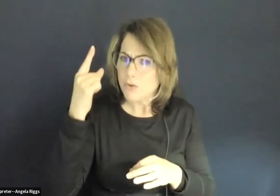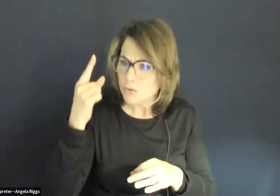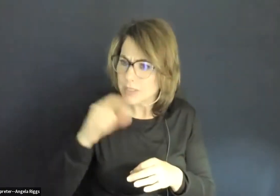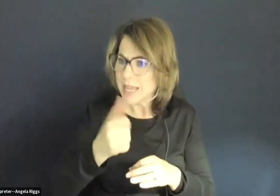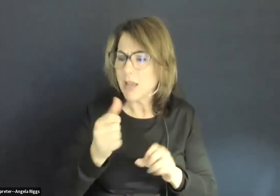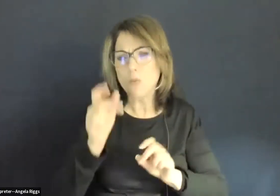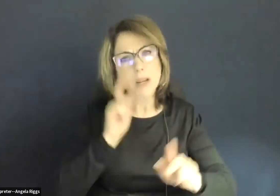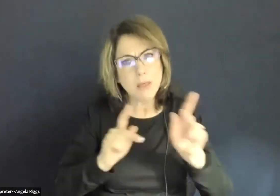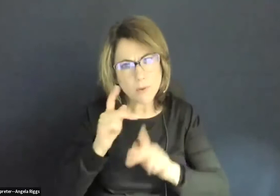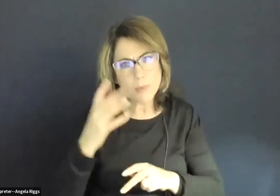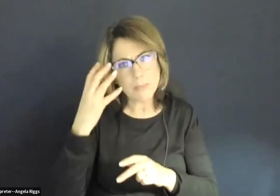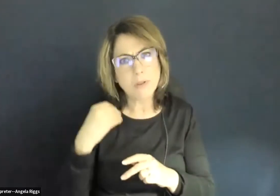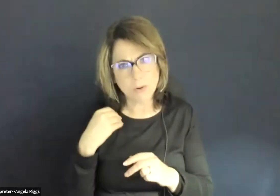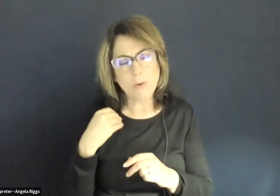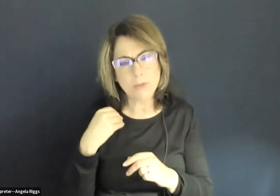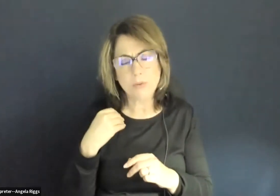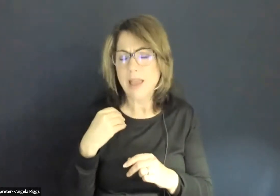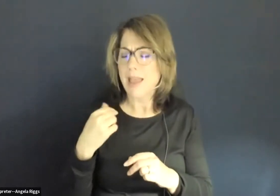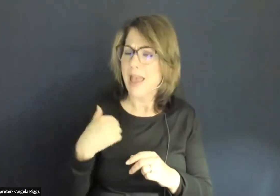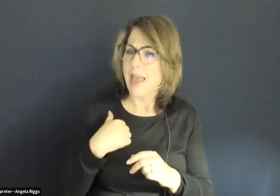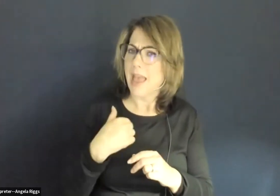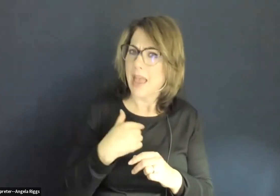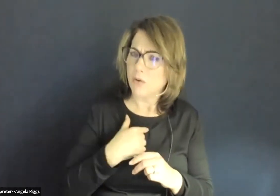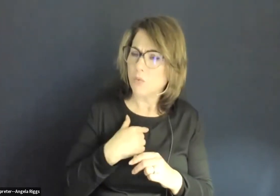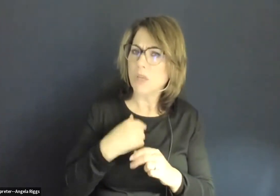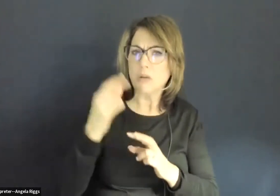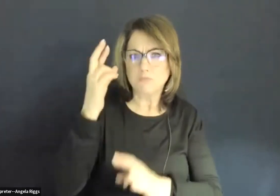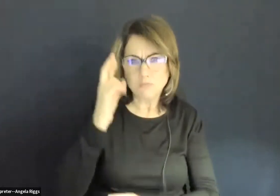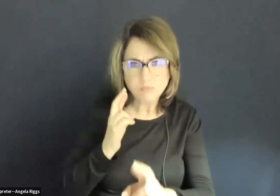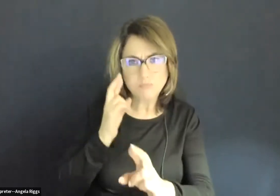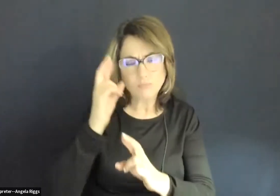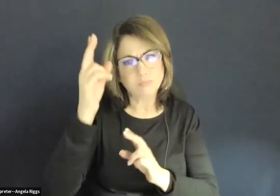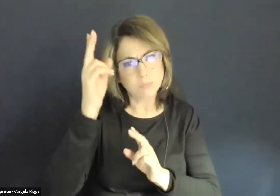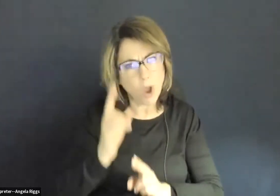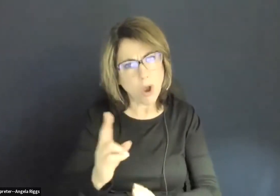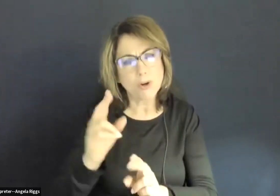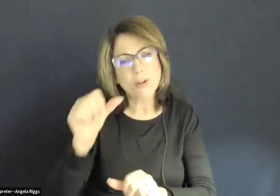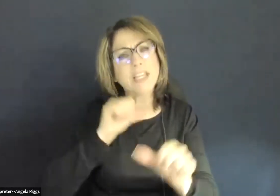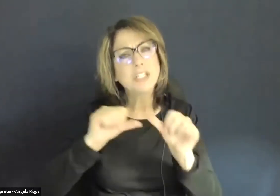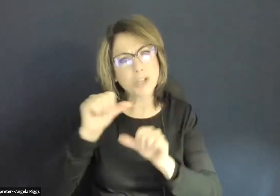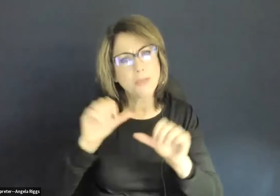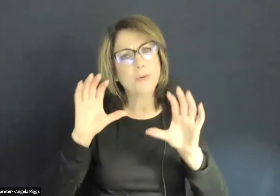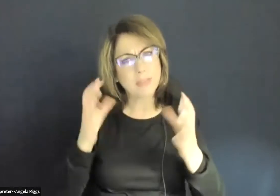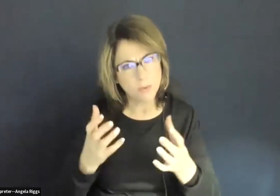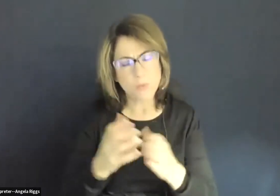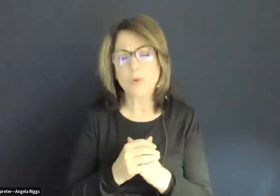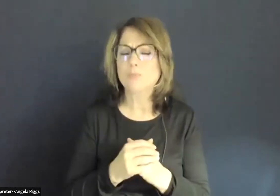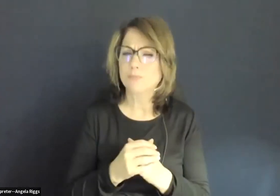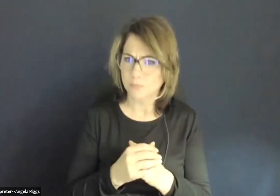going through, and we mutually respect and honor each other in the group.